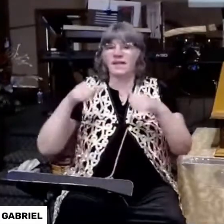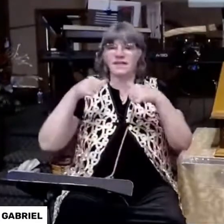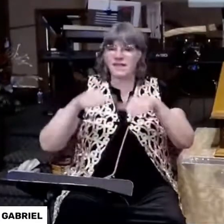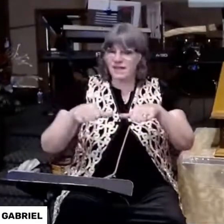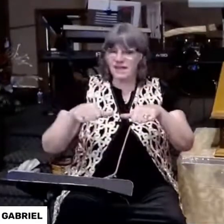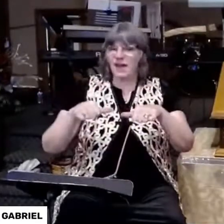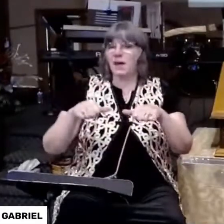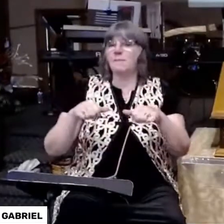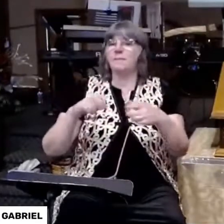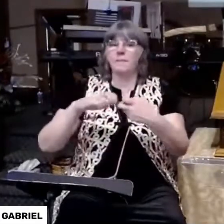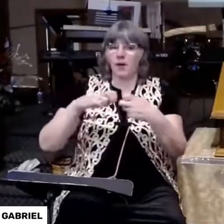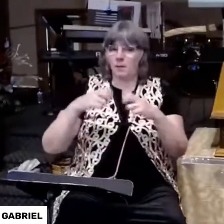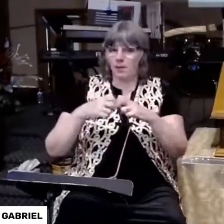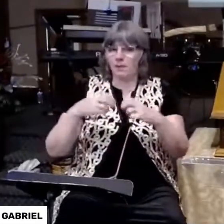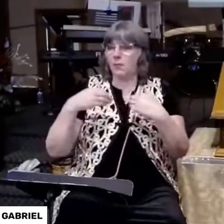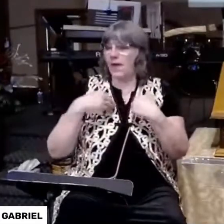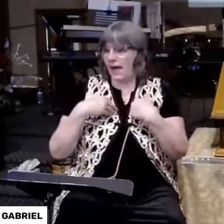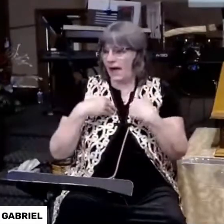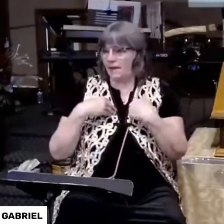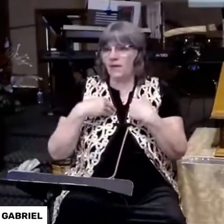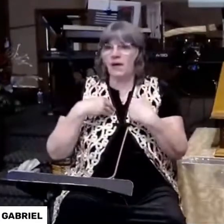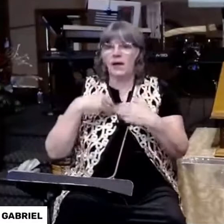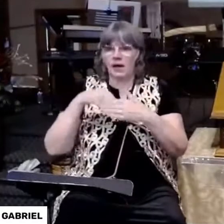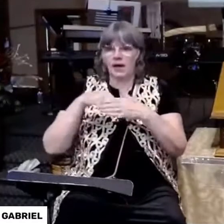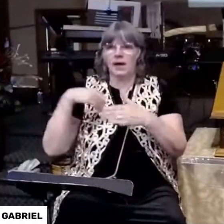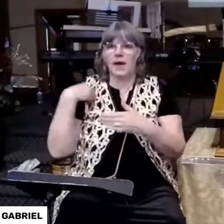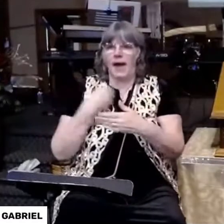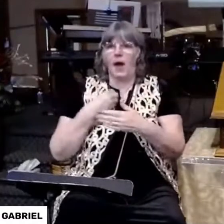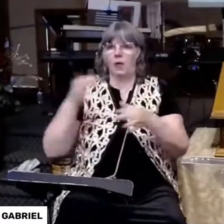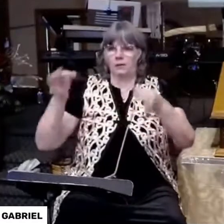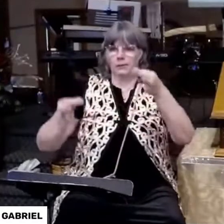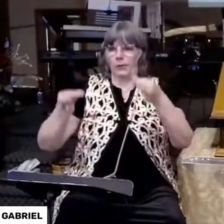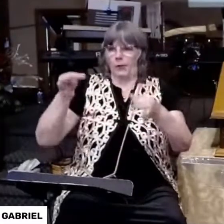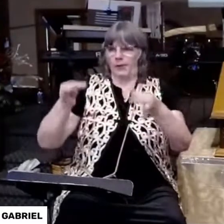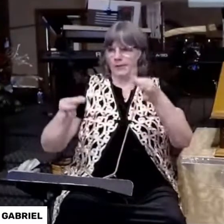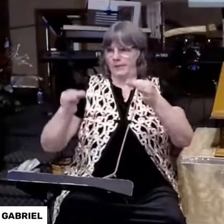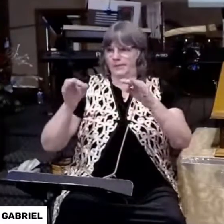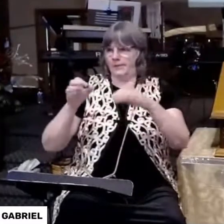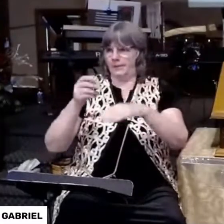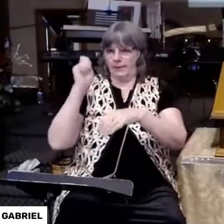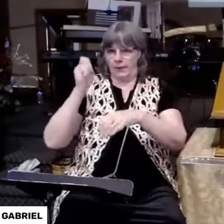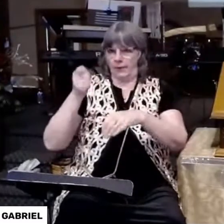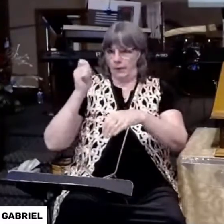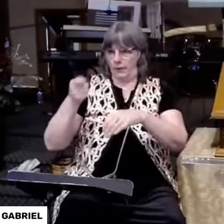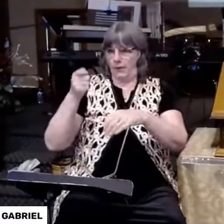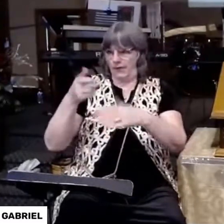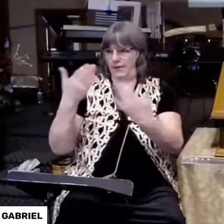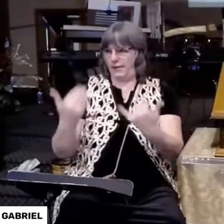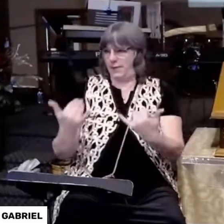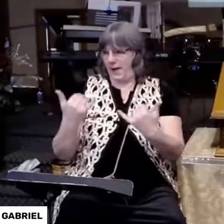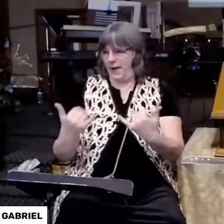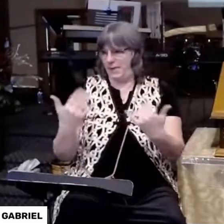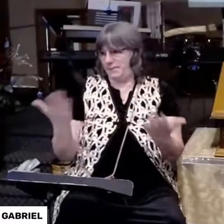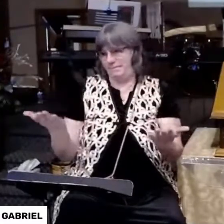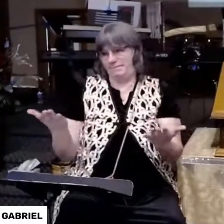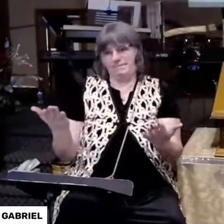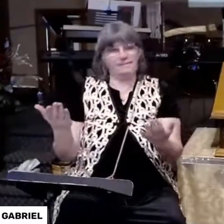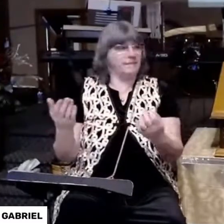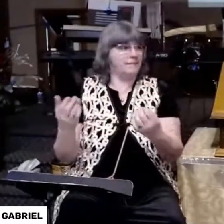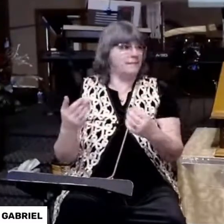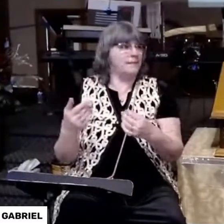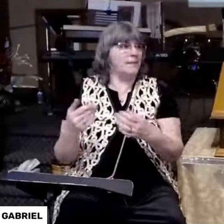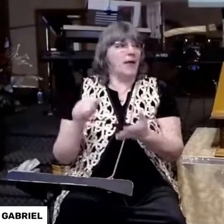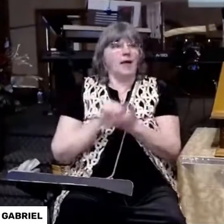that overfill our court systems. That's why